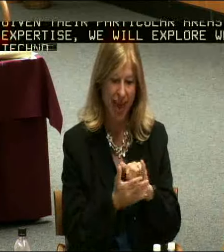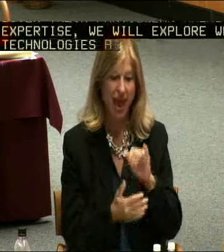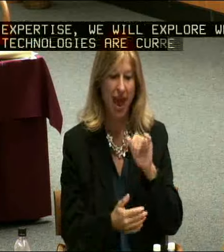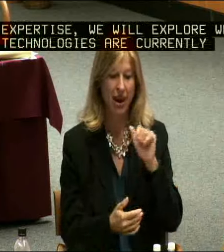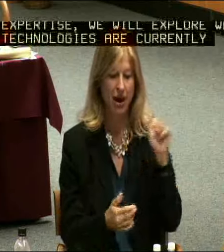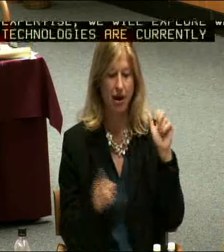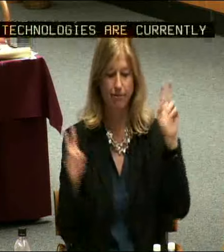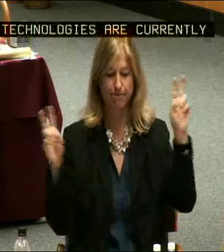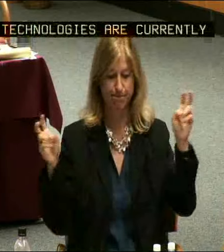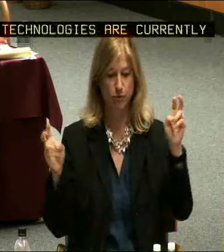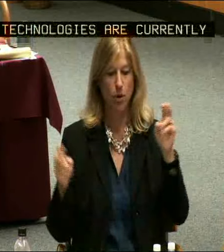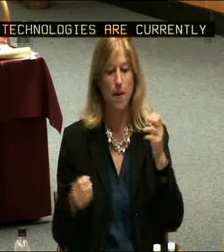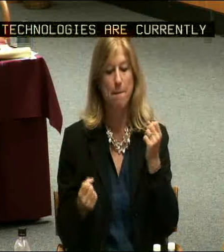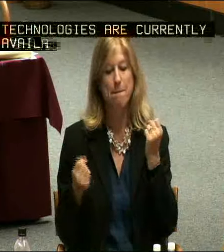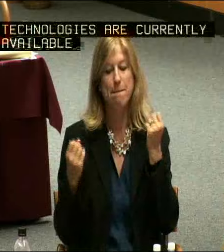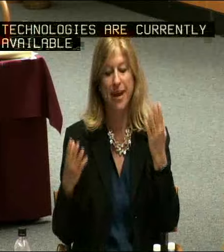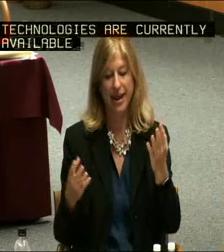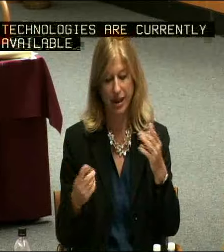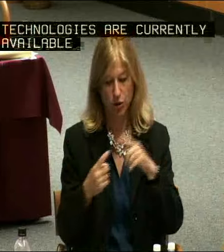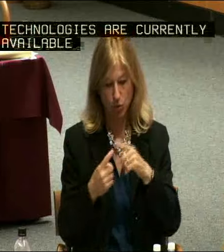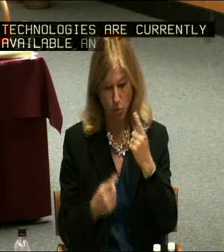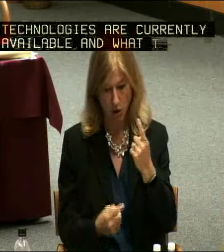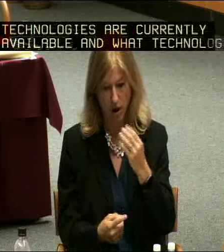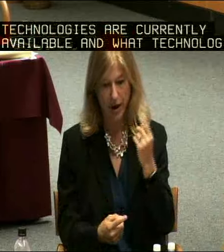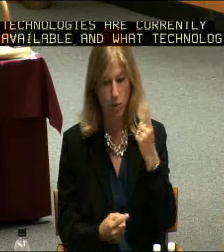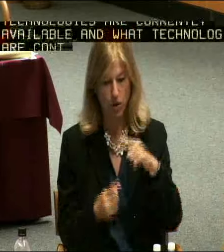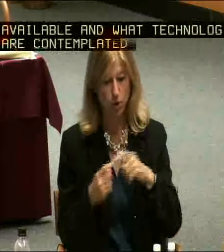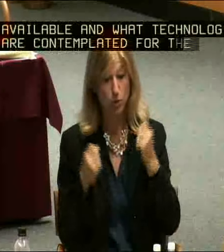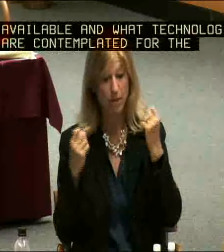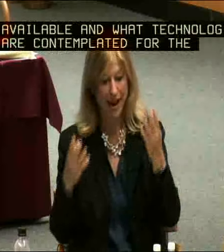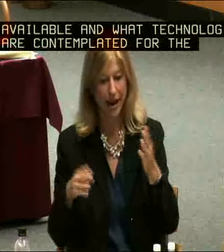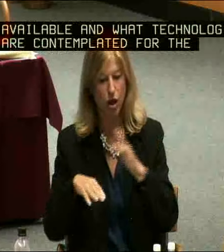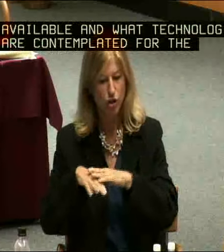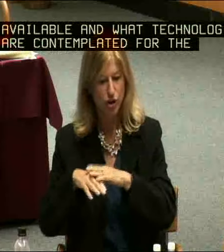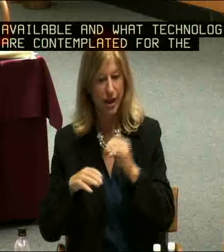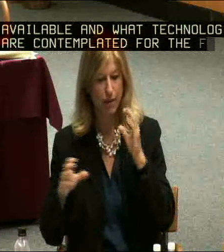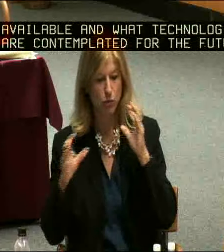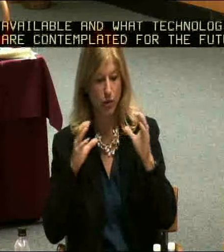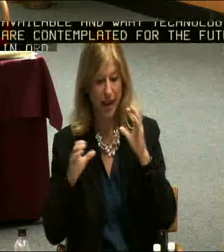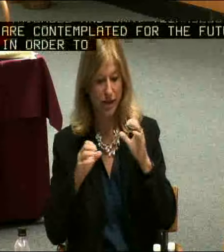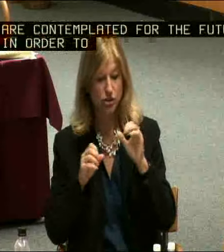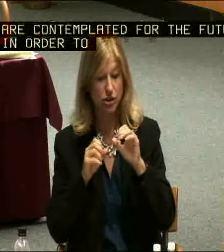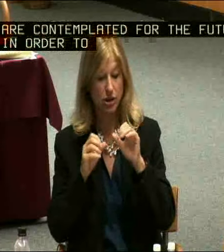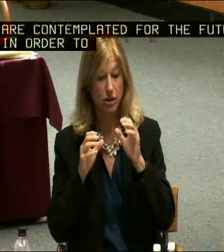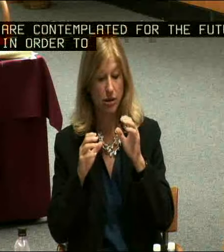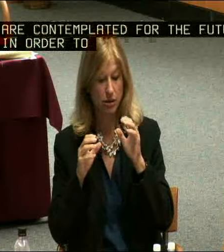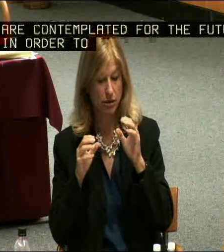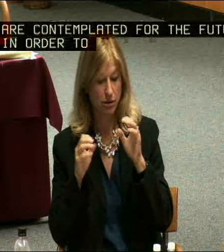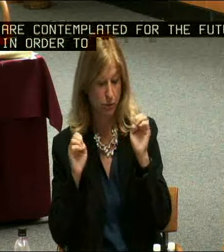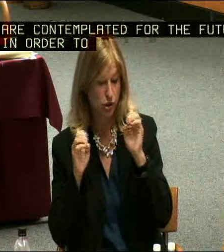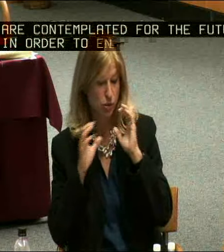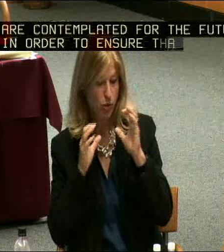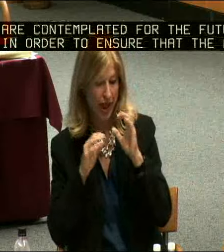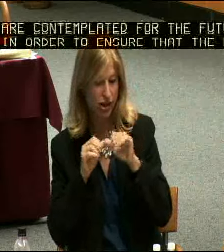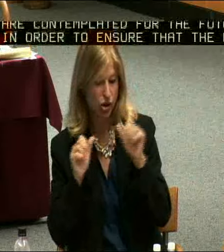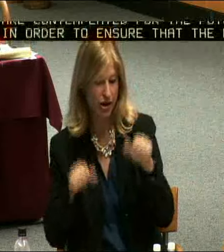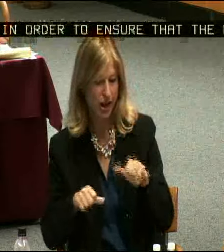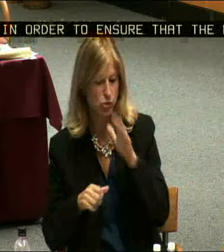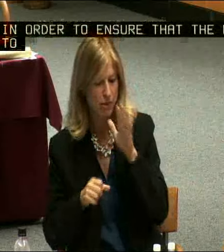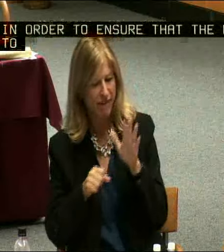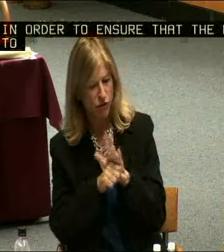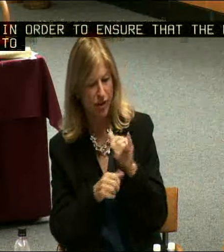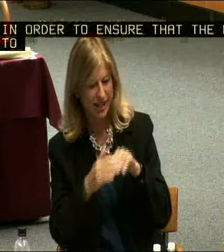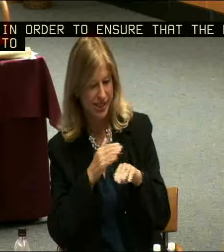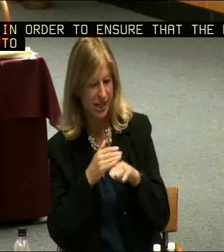in order to ensure that the many-to-one and the one-to-many alerting and emergency